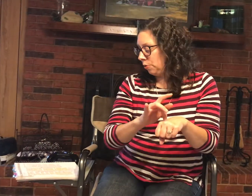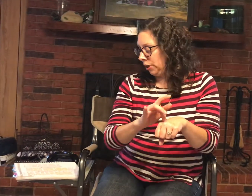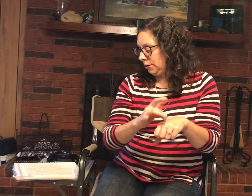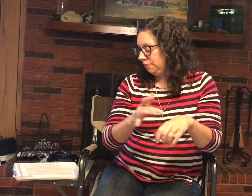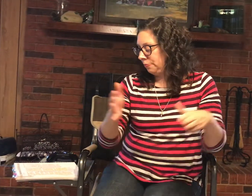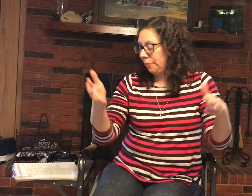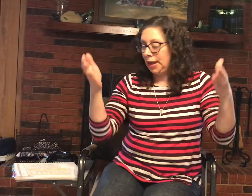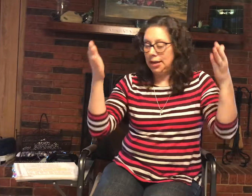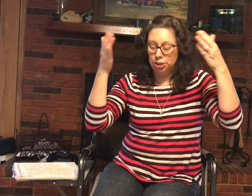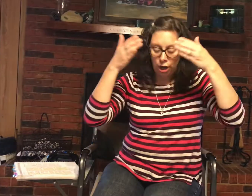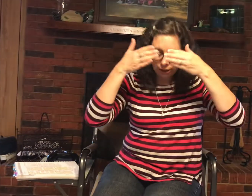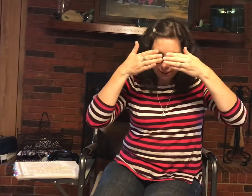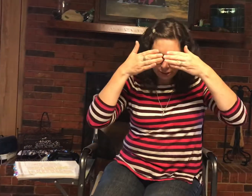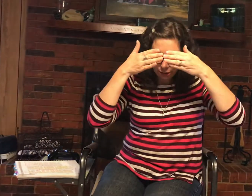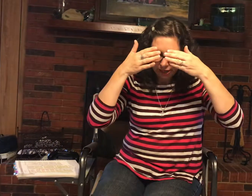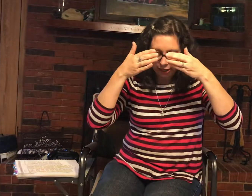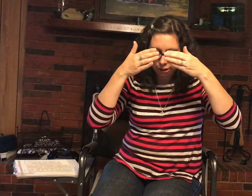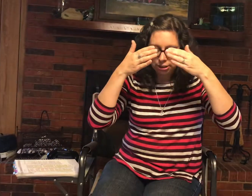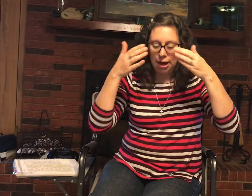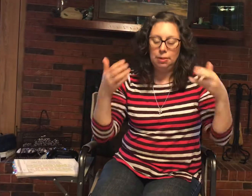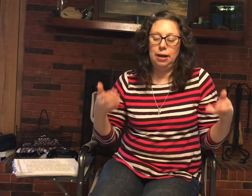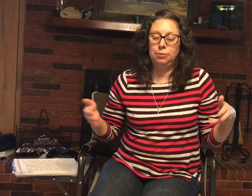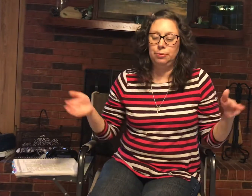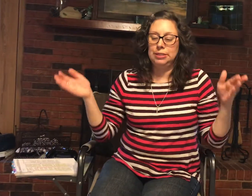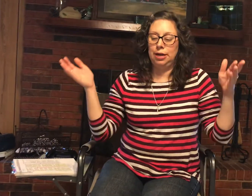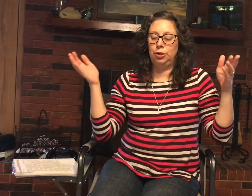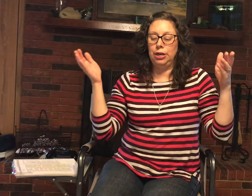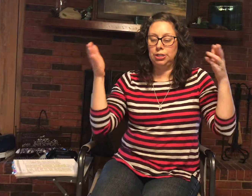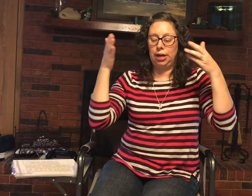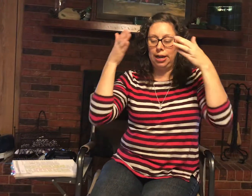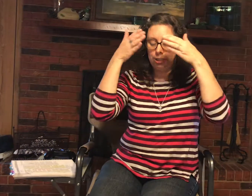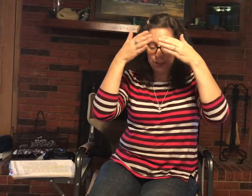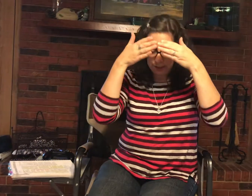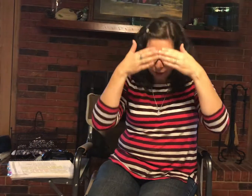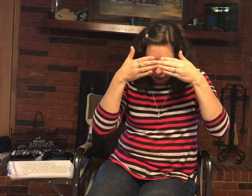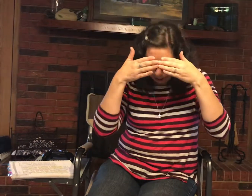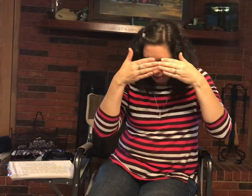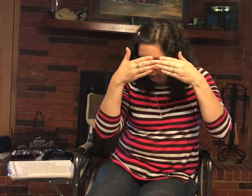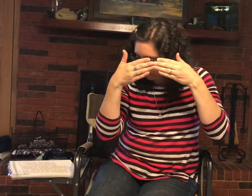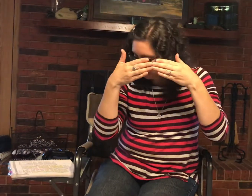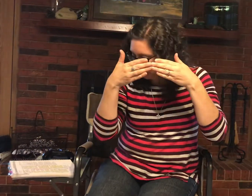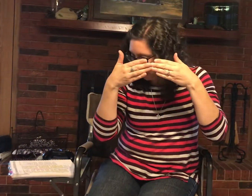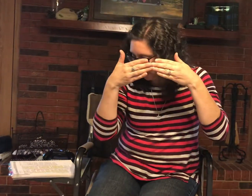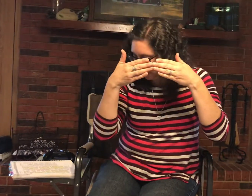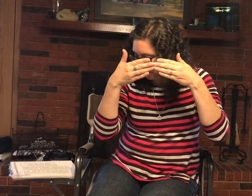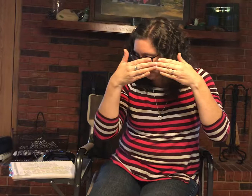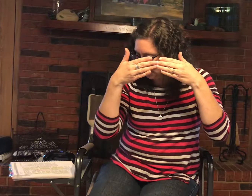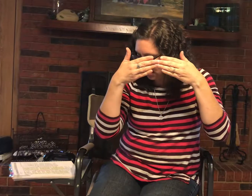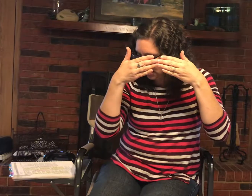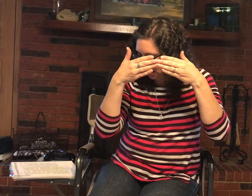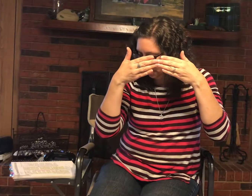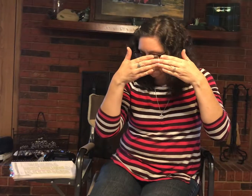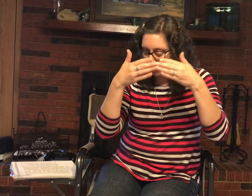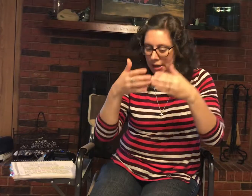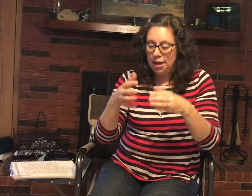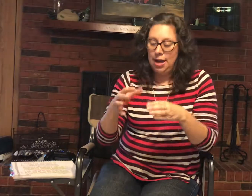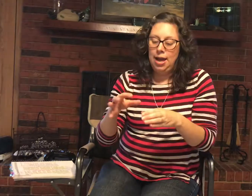void. And darkness, just like in your timeline where we say Greek Dark Ages, darkness was upon the face of the deep. And